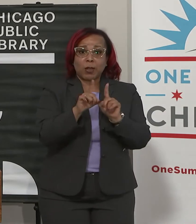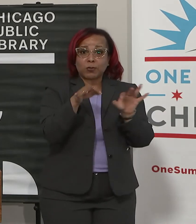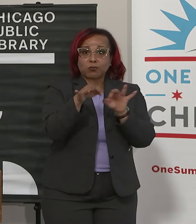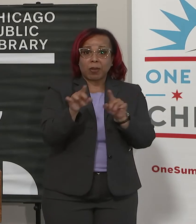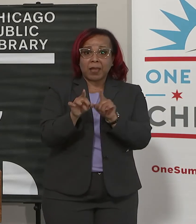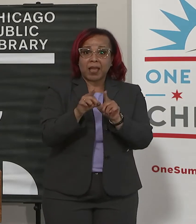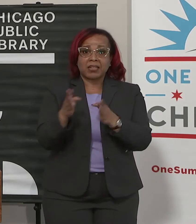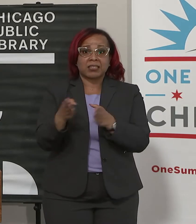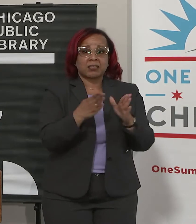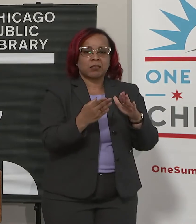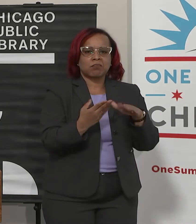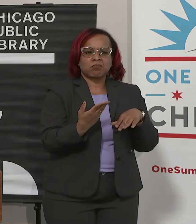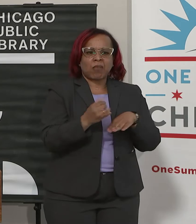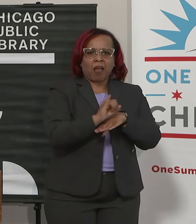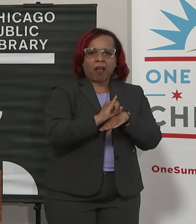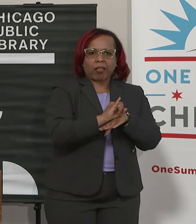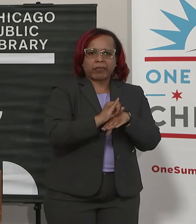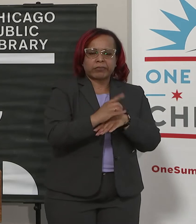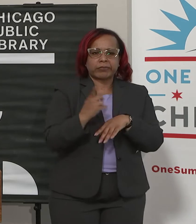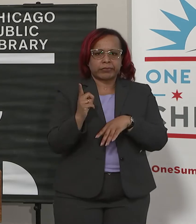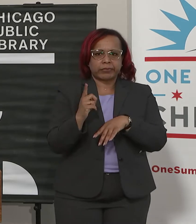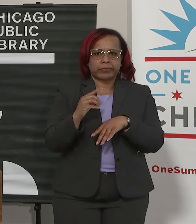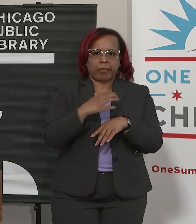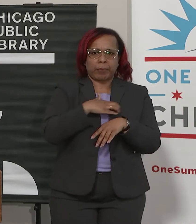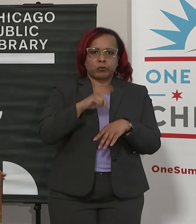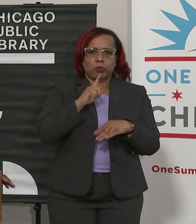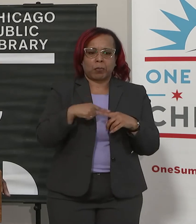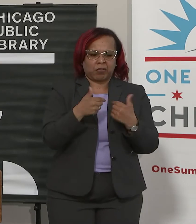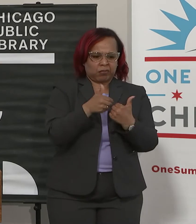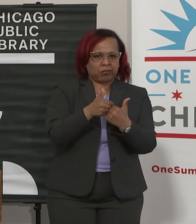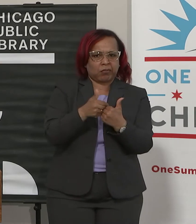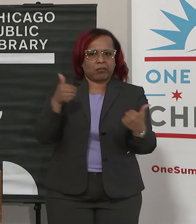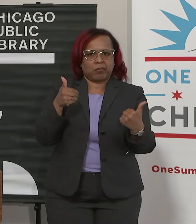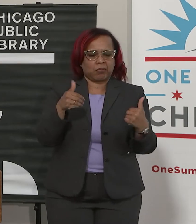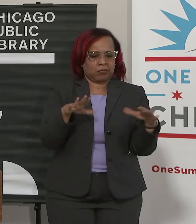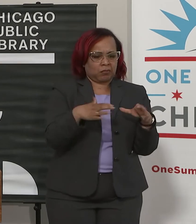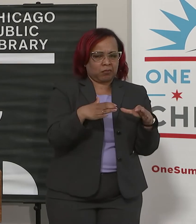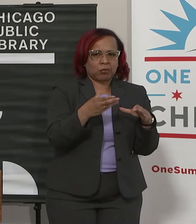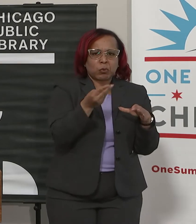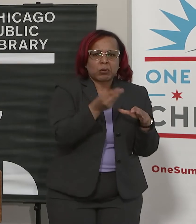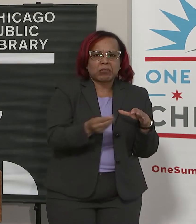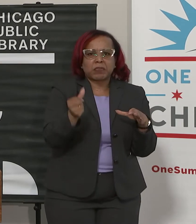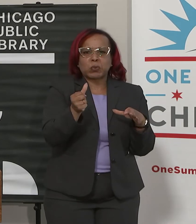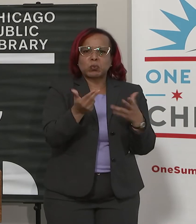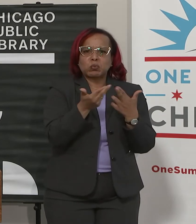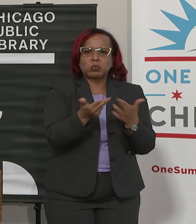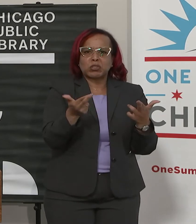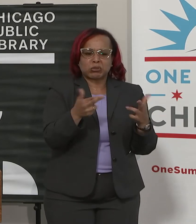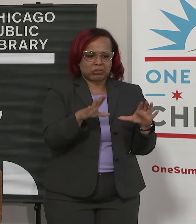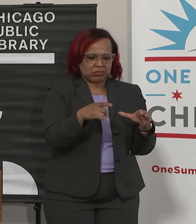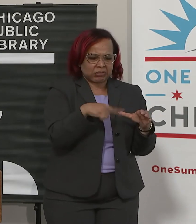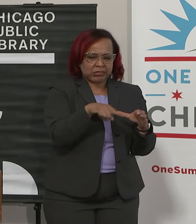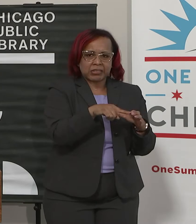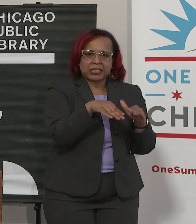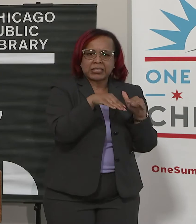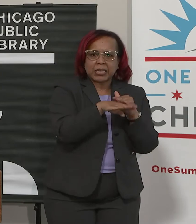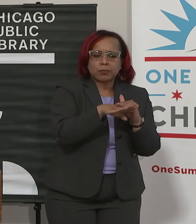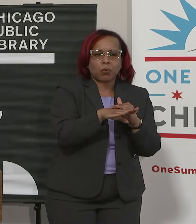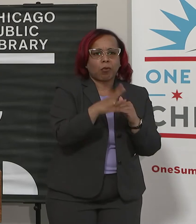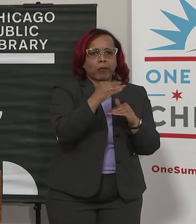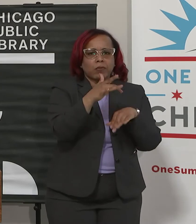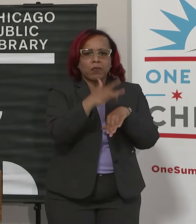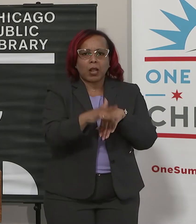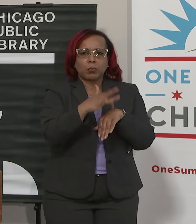described as an island, as the mayor talked about, isolated, with few precious resources that are accessible